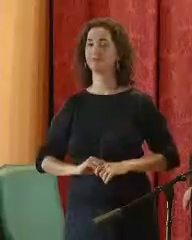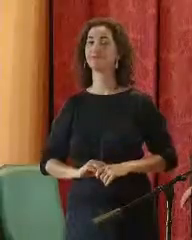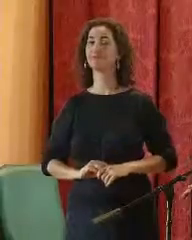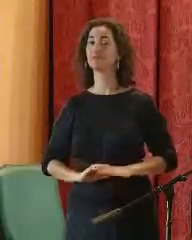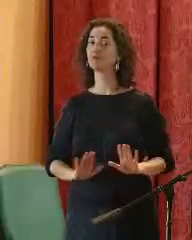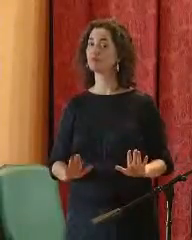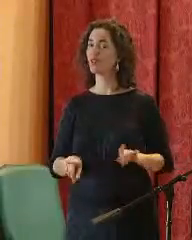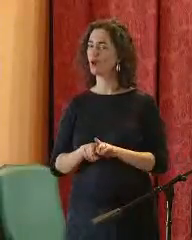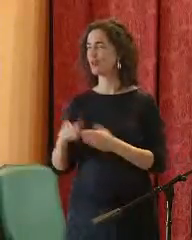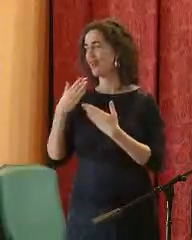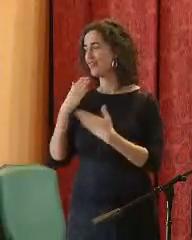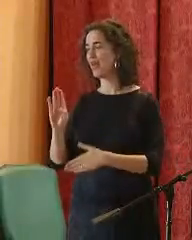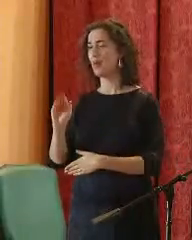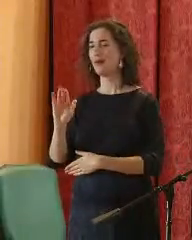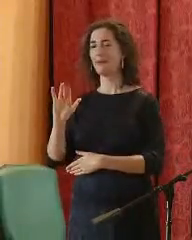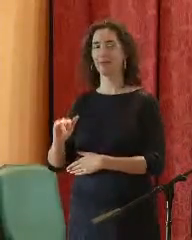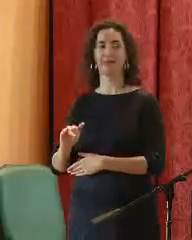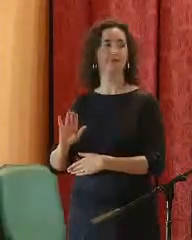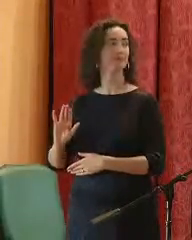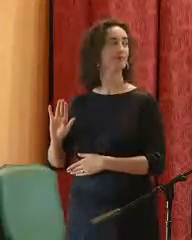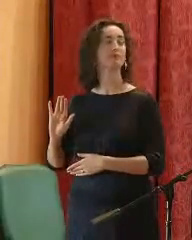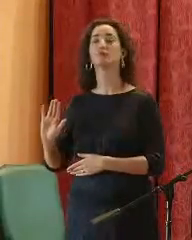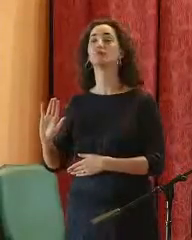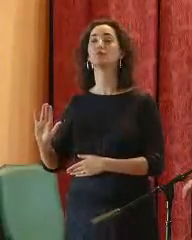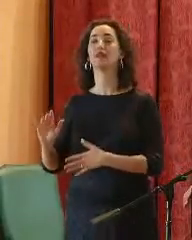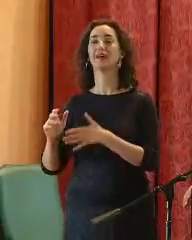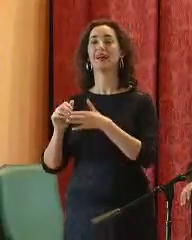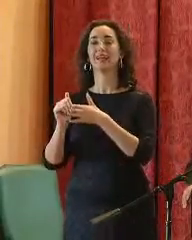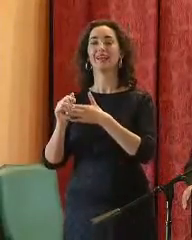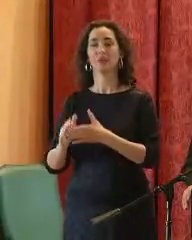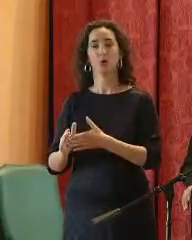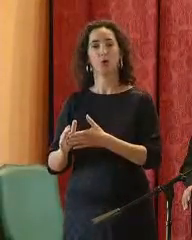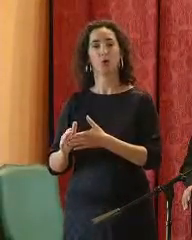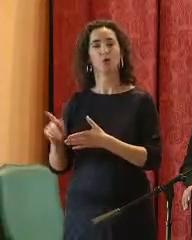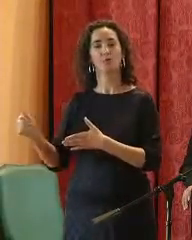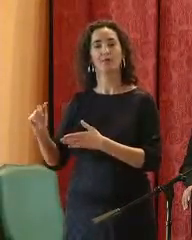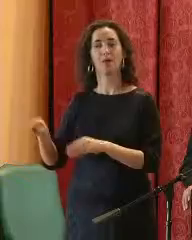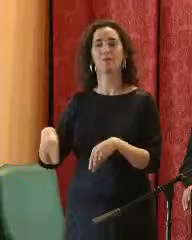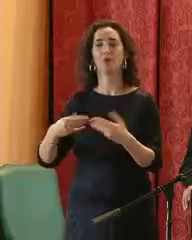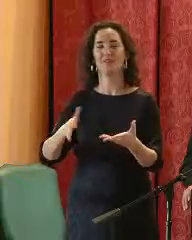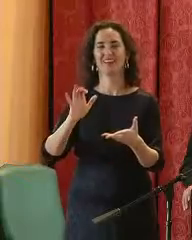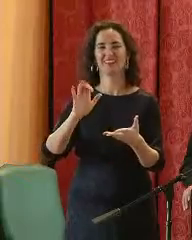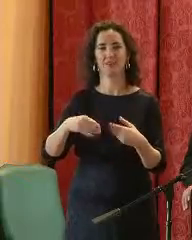though, Bambi for the leadership that she's provided to this